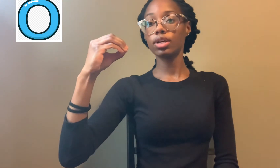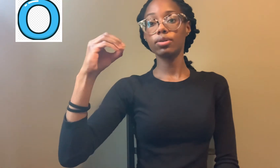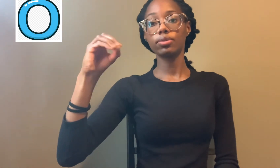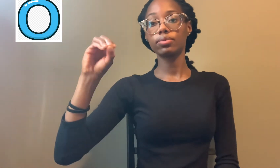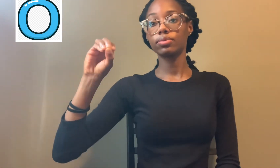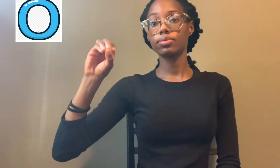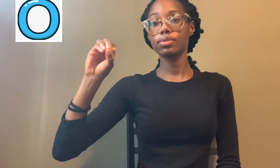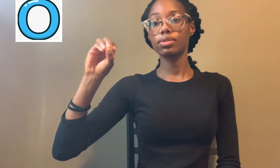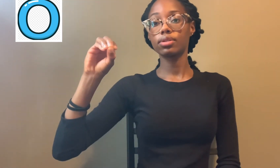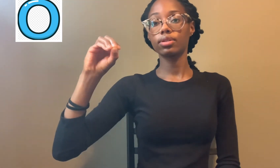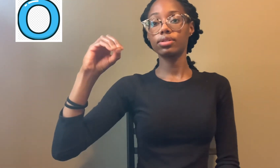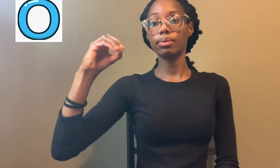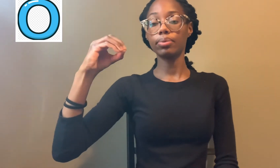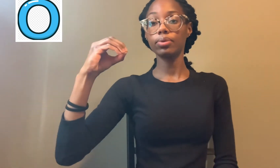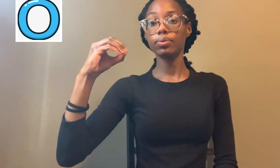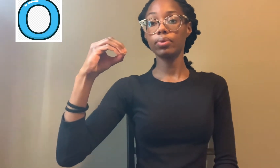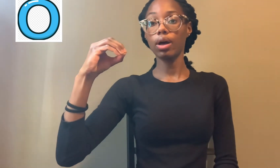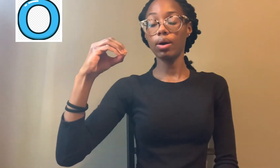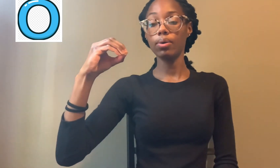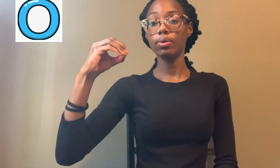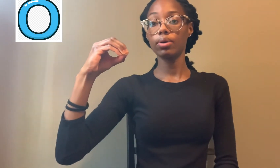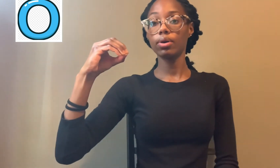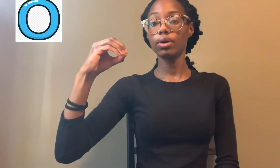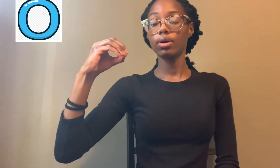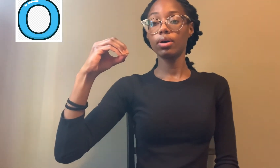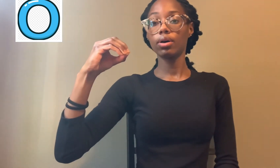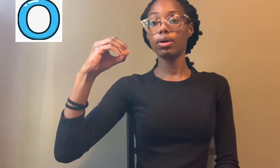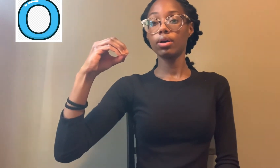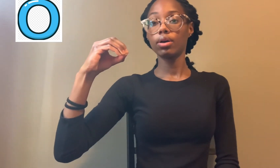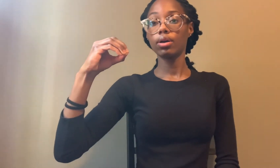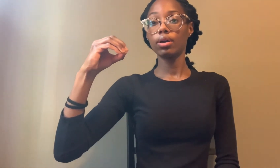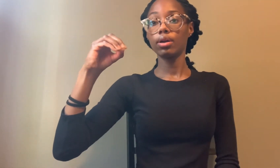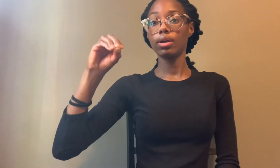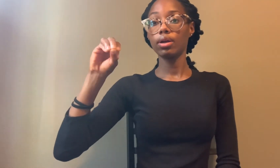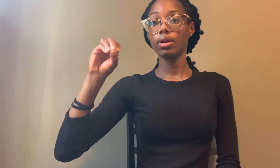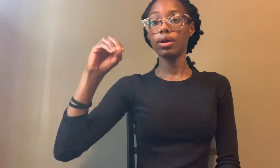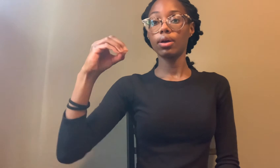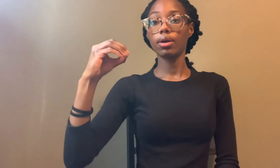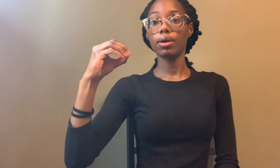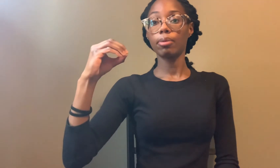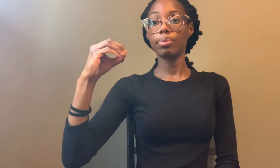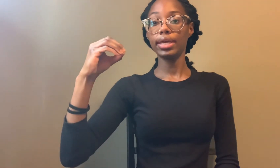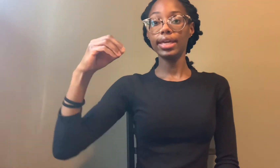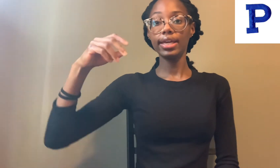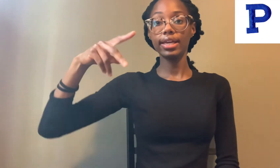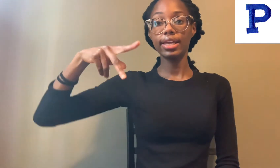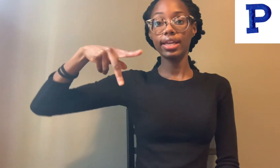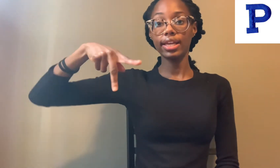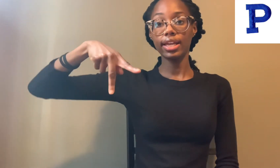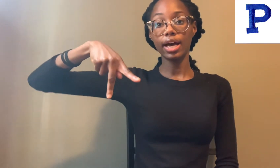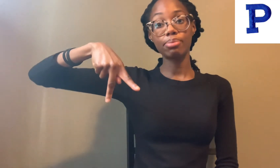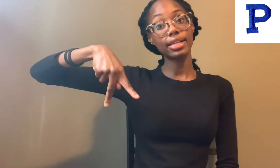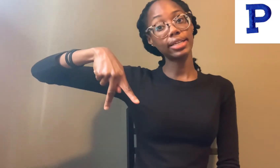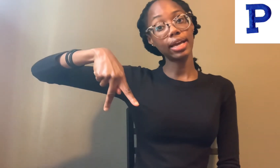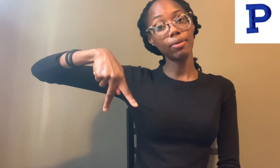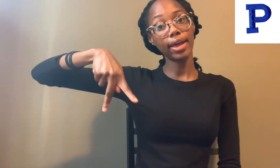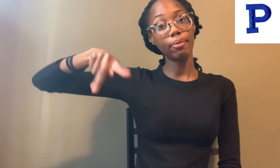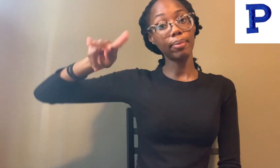simple. O. P, upside down K. Remember, this